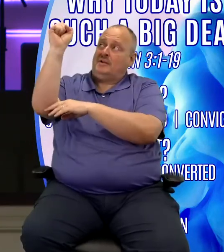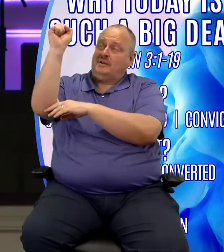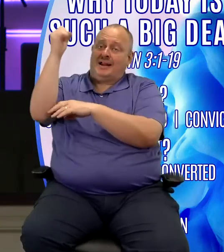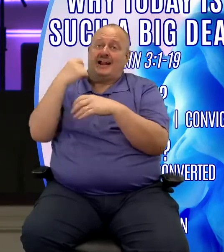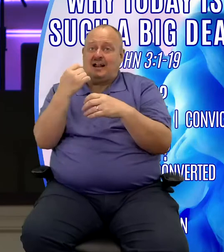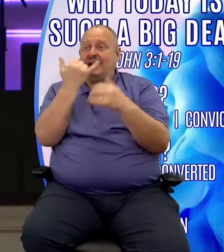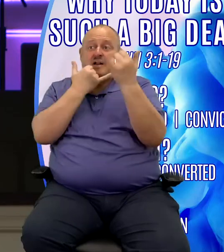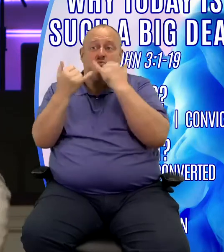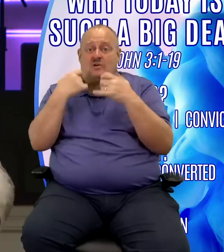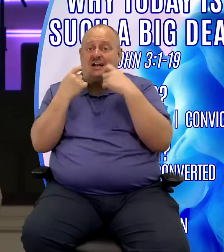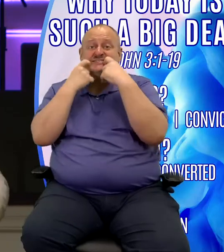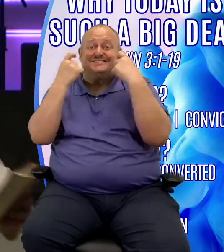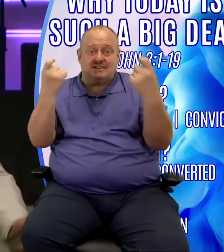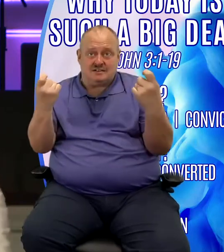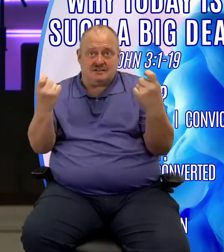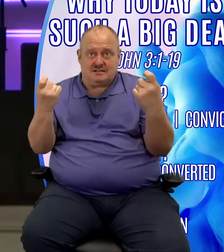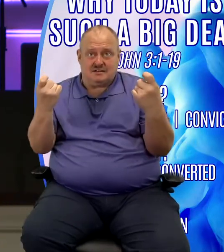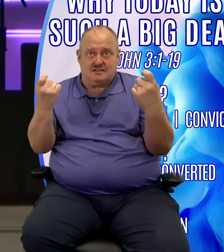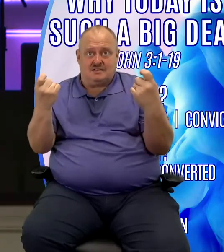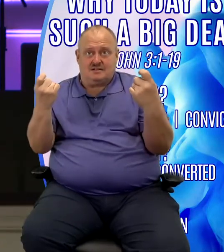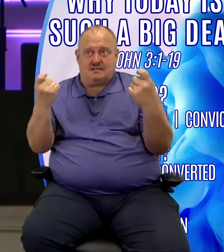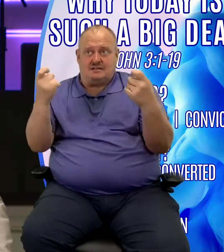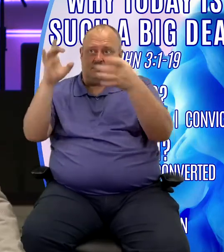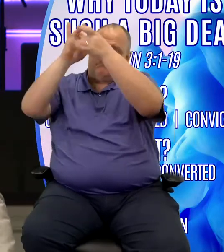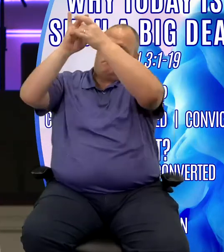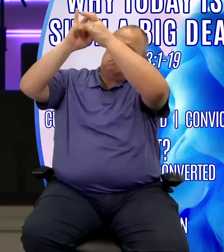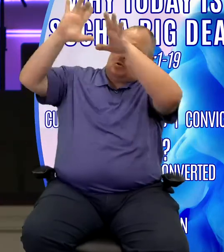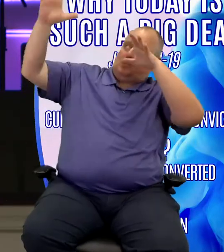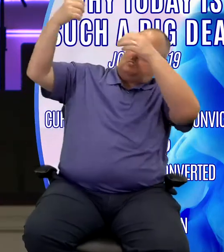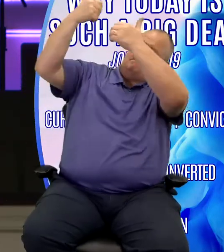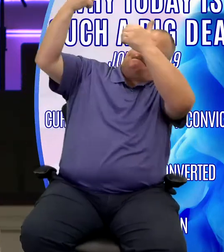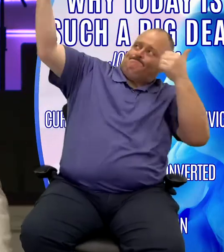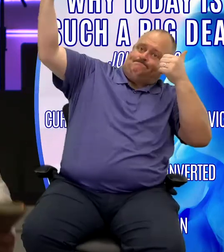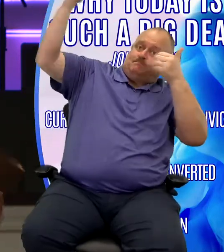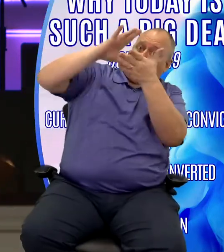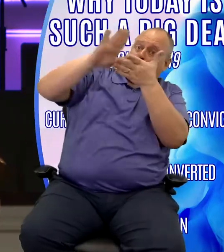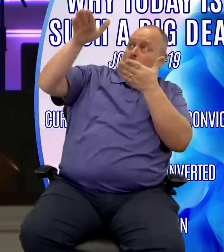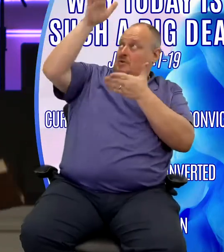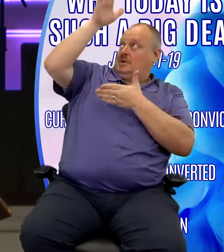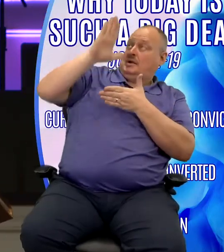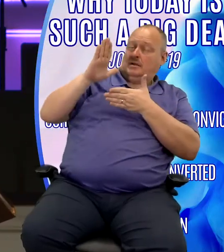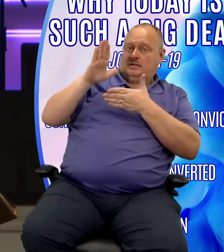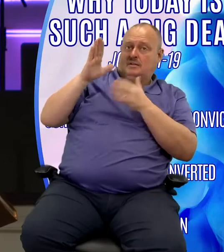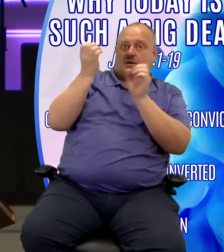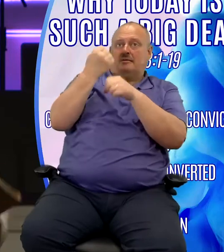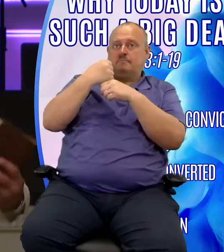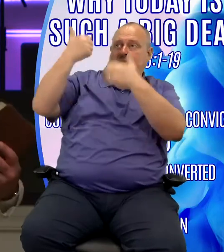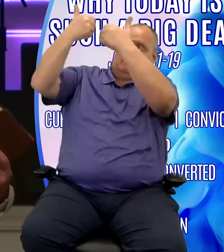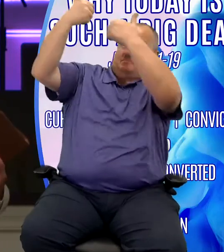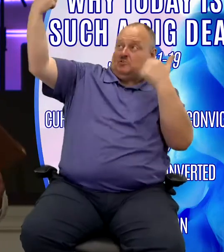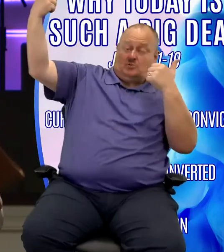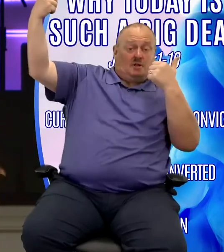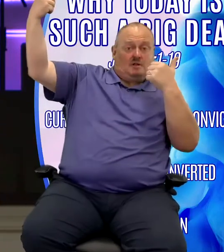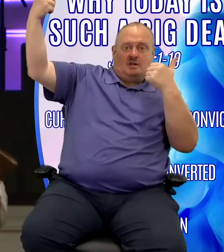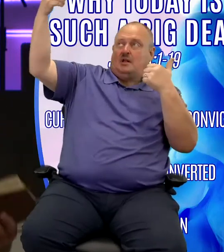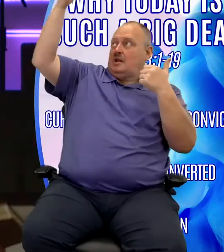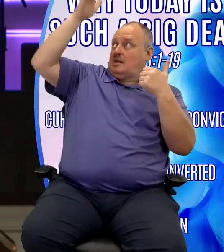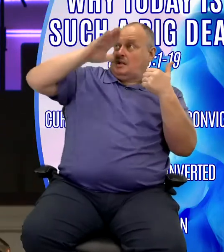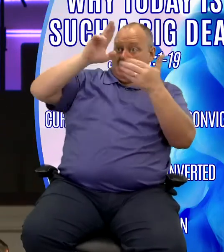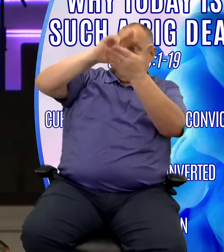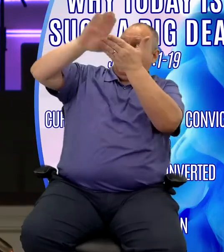our trespassing has isolated us from a holy God. In fact, it's created a chasm. God is holy.